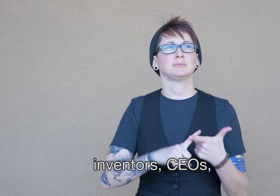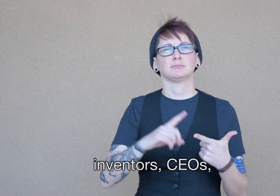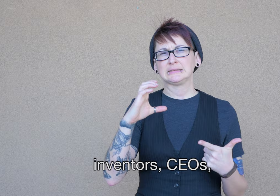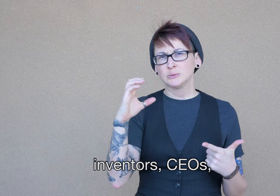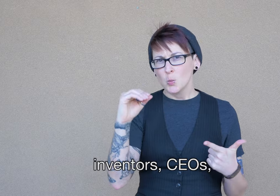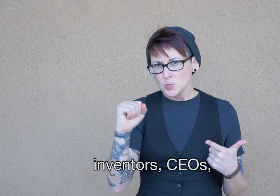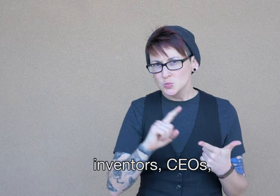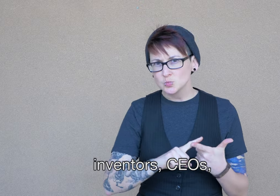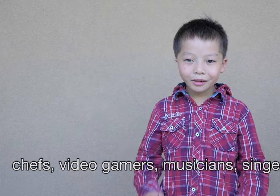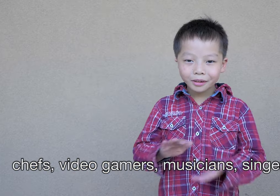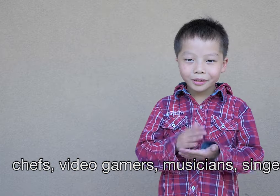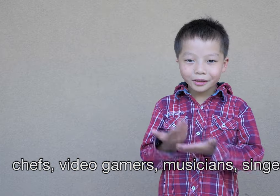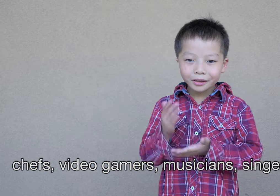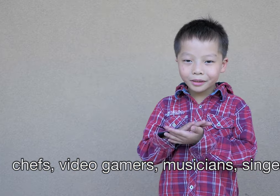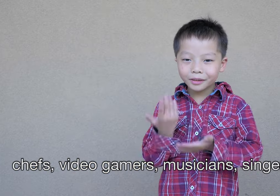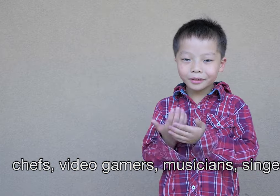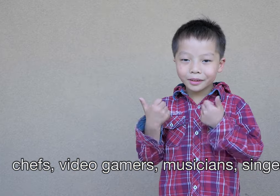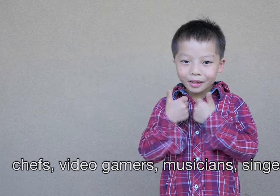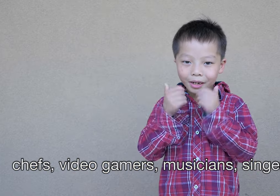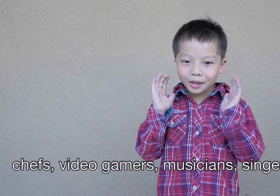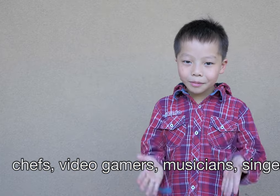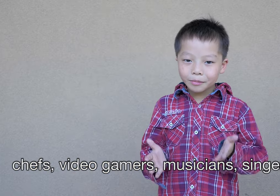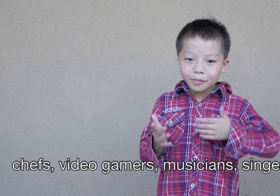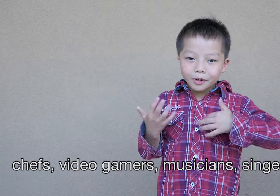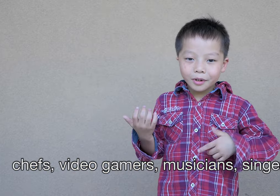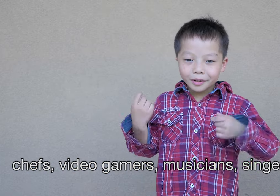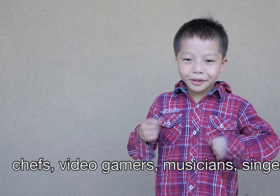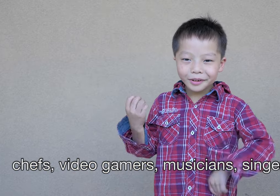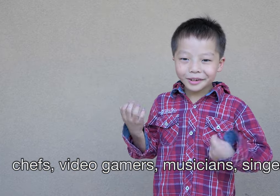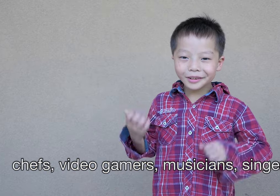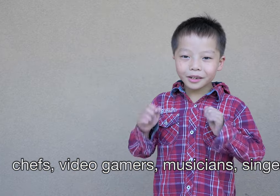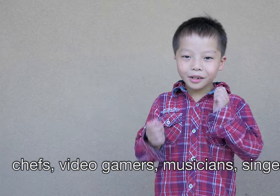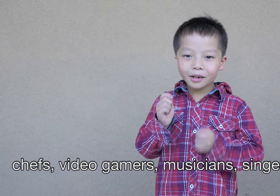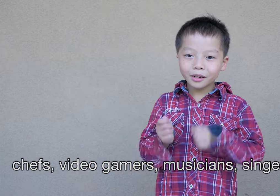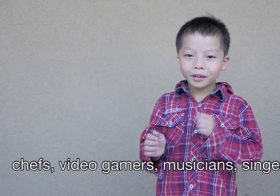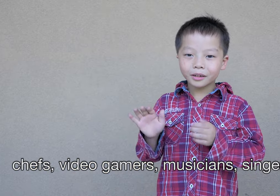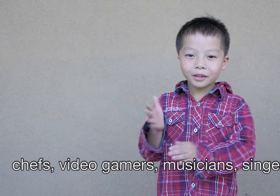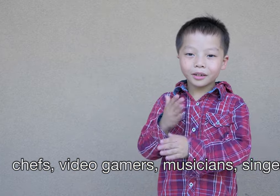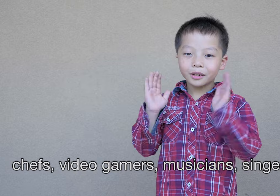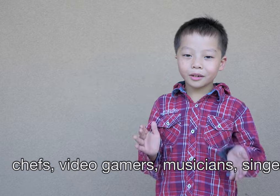CEOs, chefs, video gamers, musicians, singers,